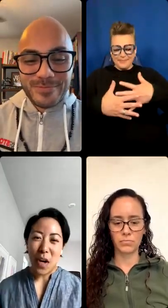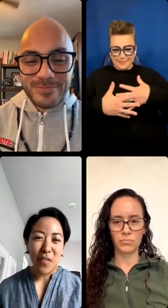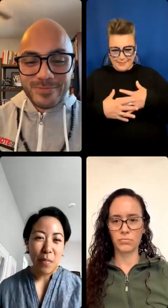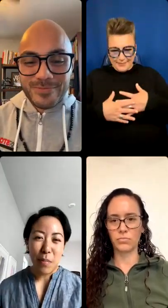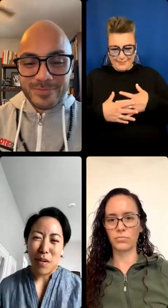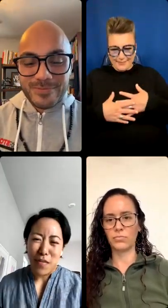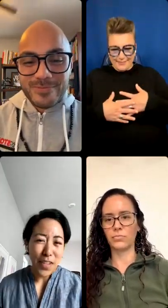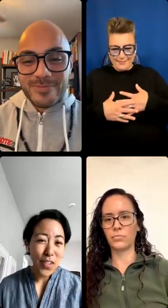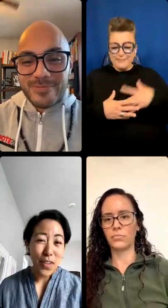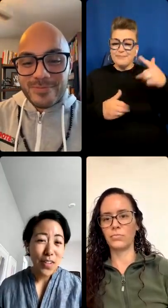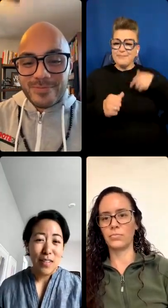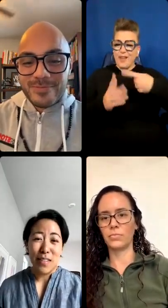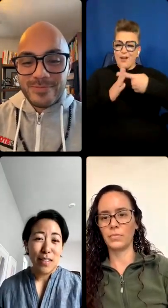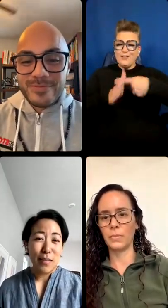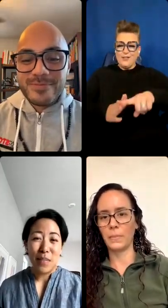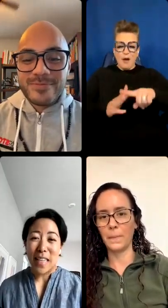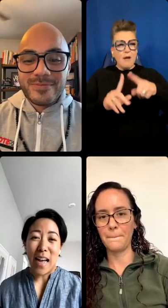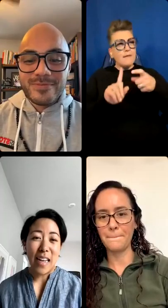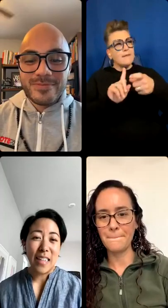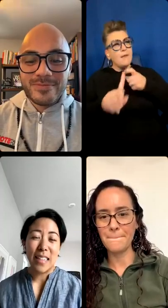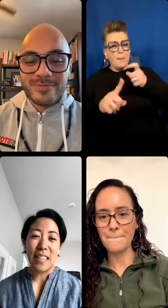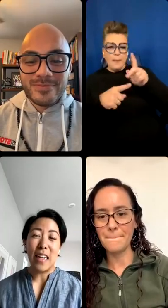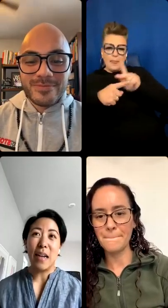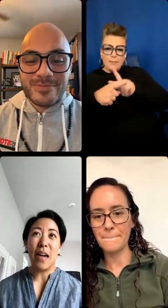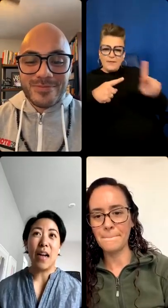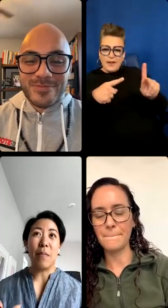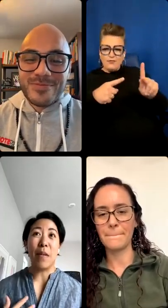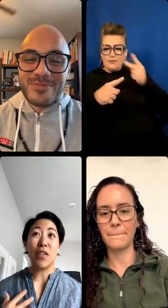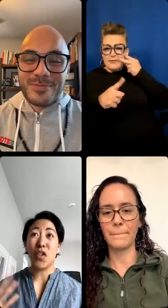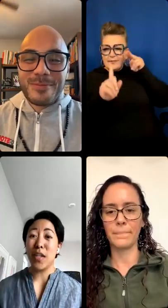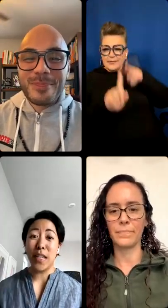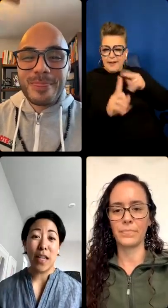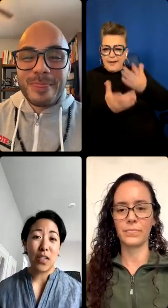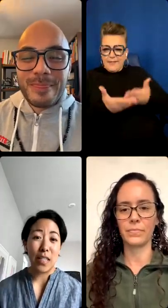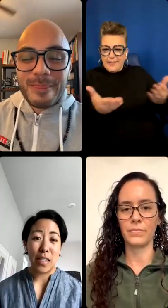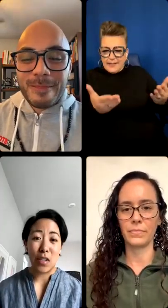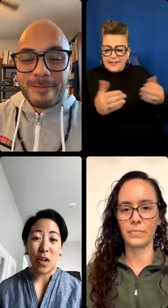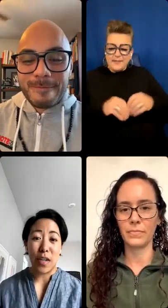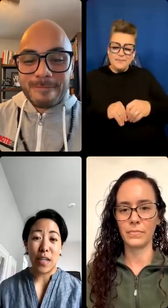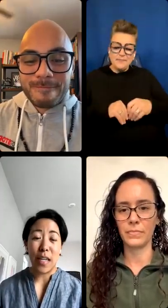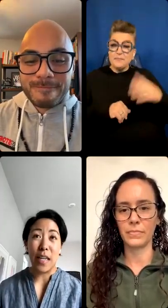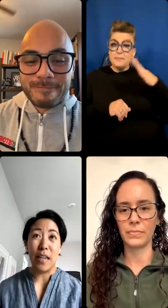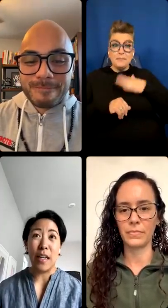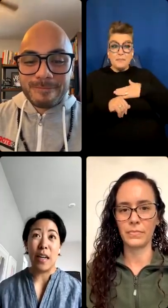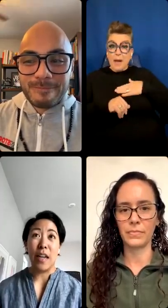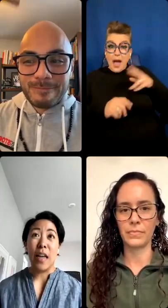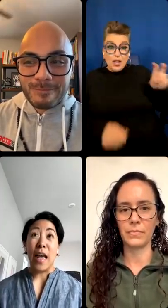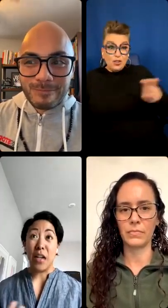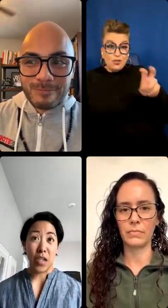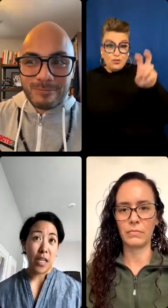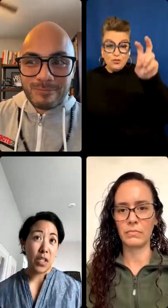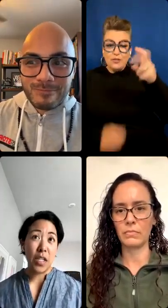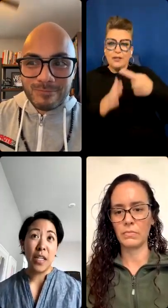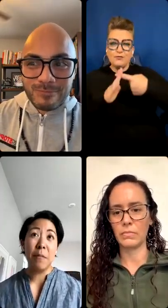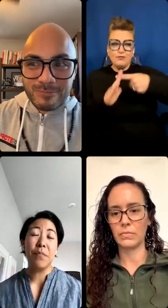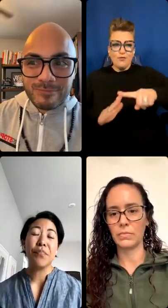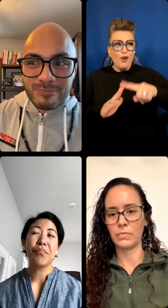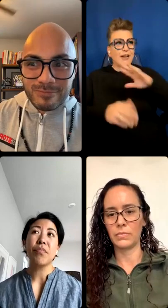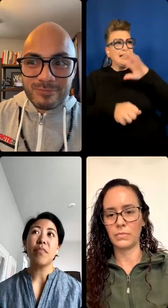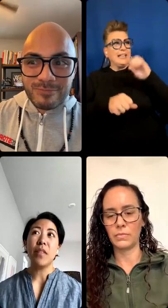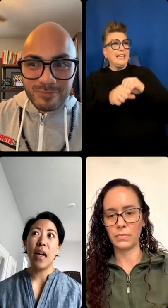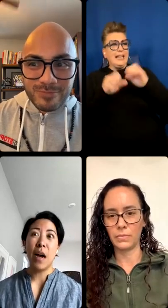I'll start from the professional side. My journey actually started in